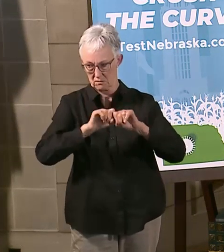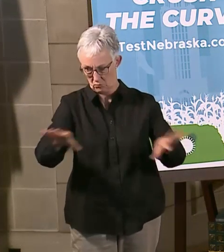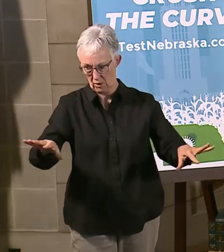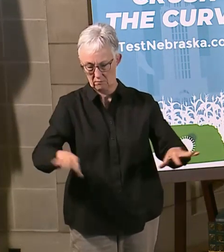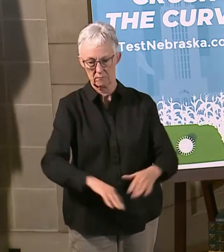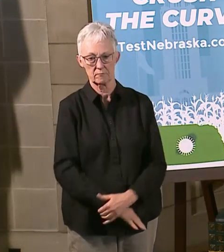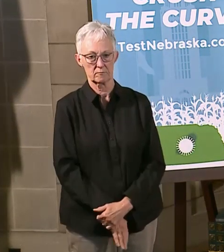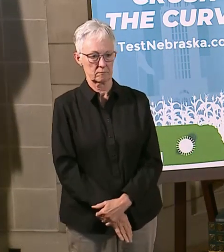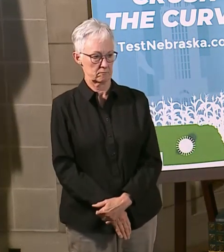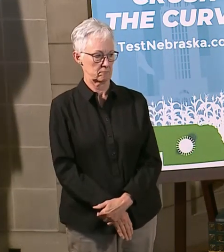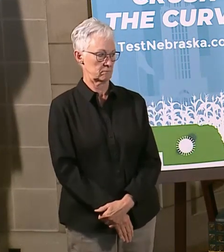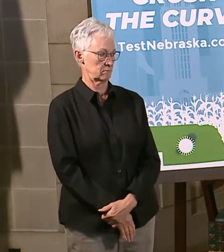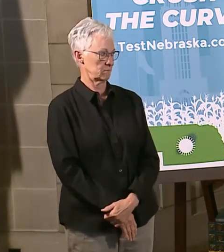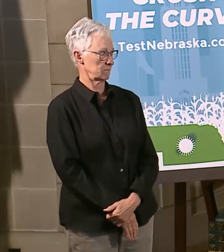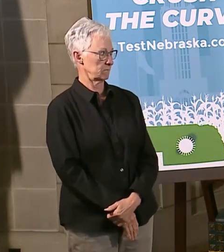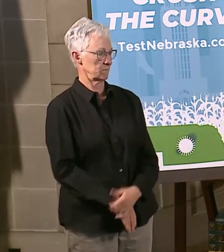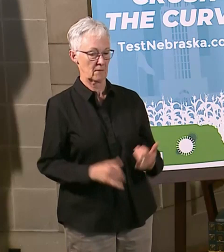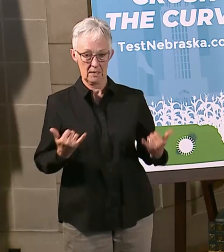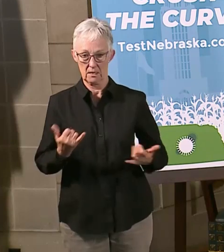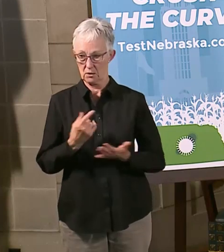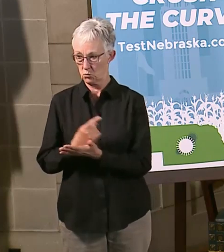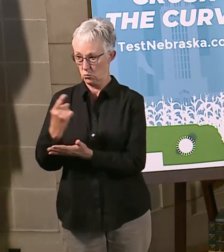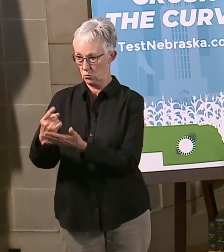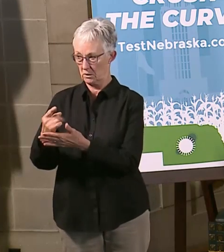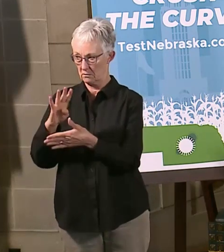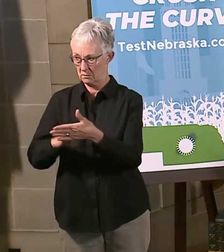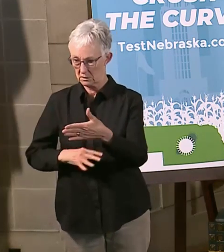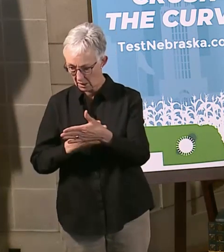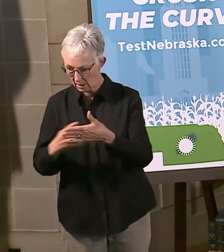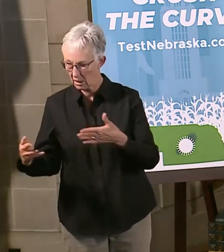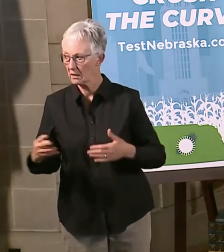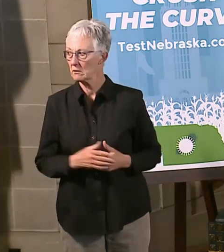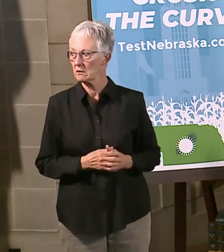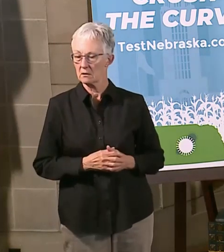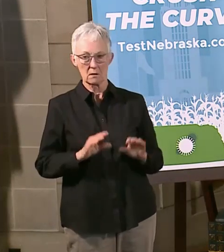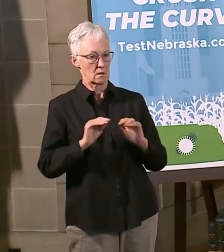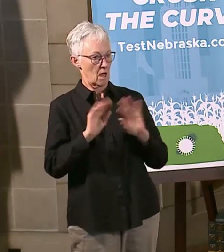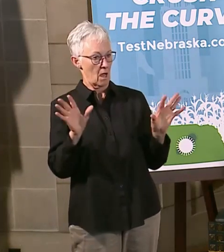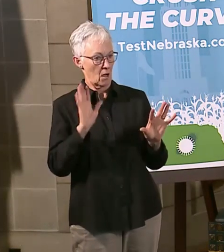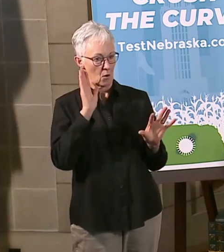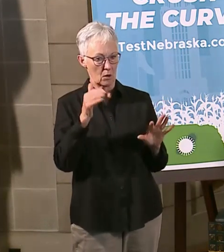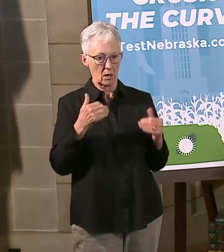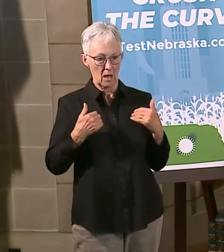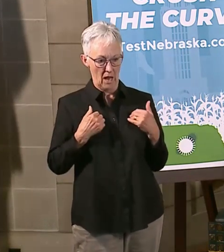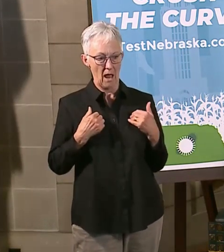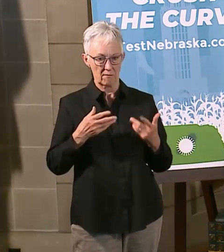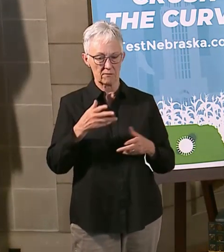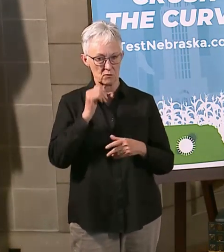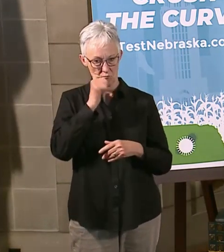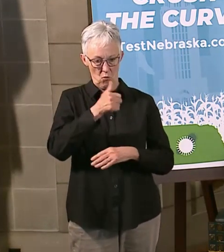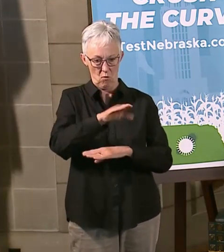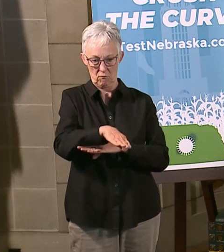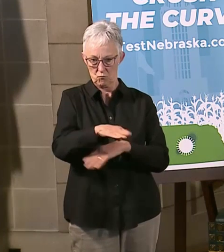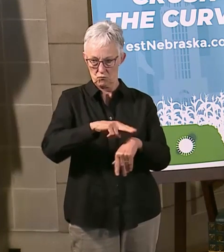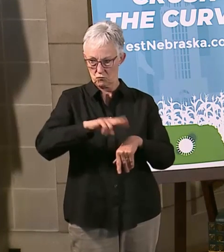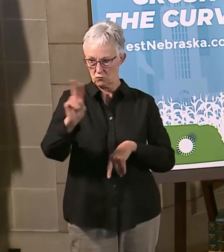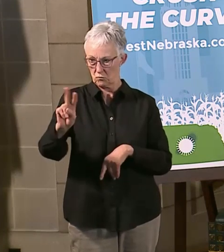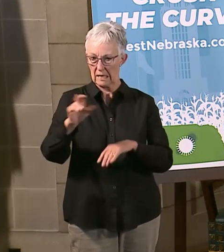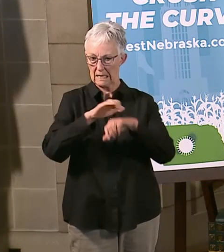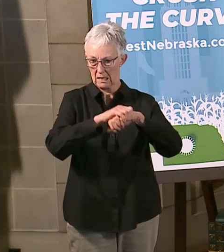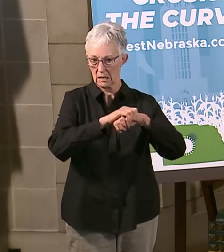then, let's see, we got schedule for the week. Obviously, we'll have the briefing in English here tomorrow, 2 o'clock p.m. Central